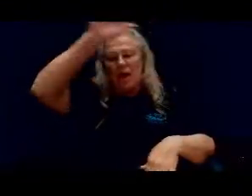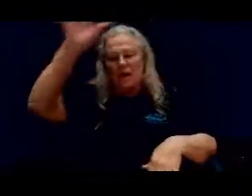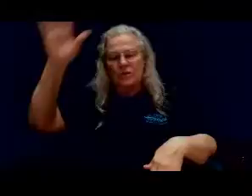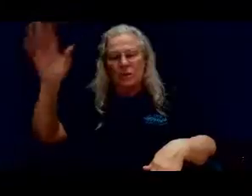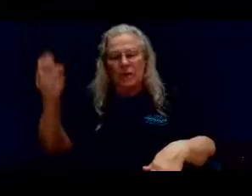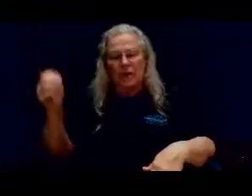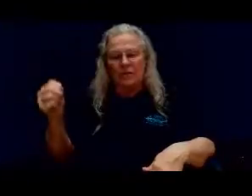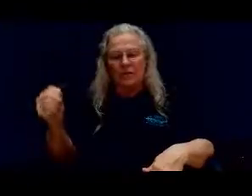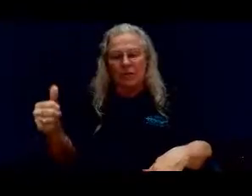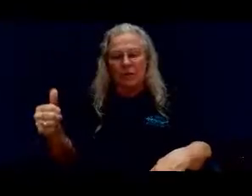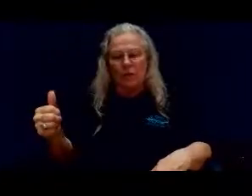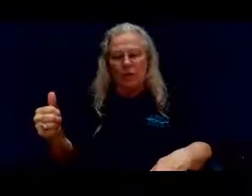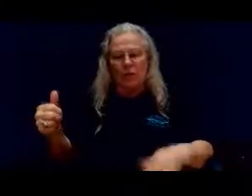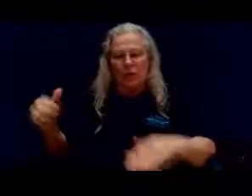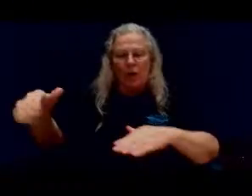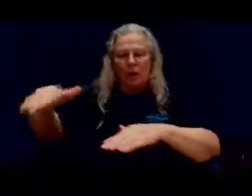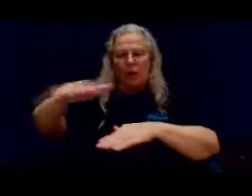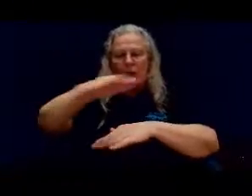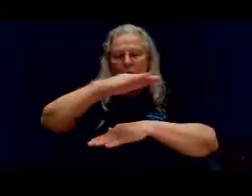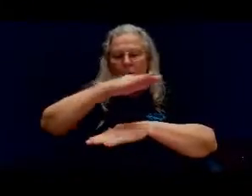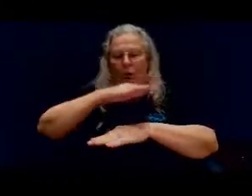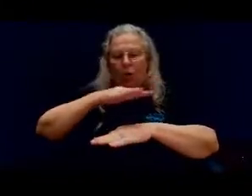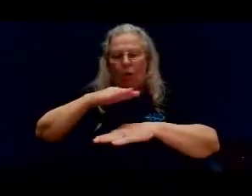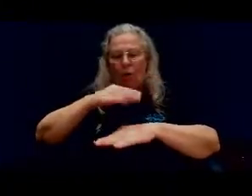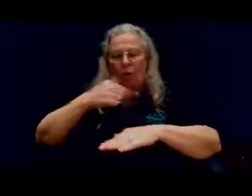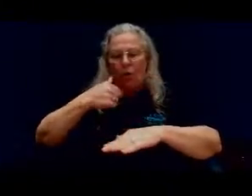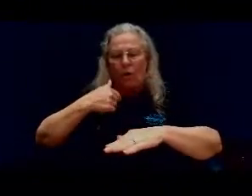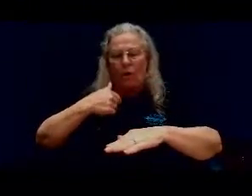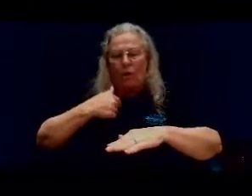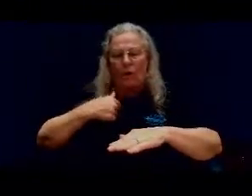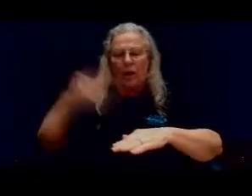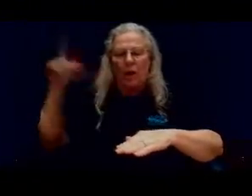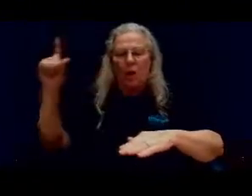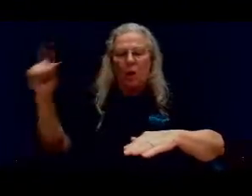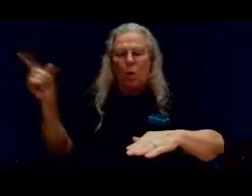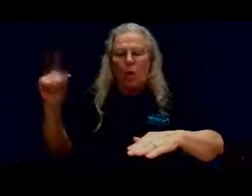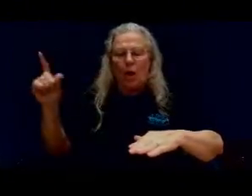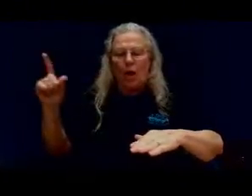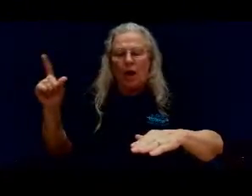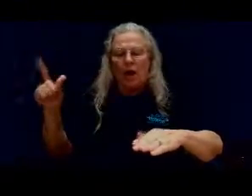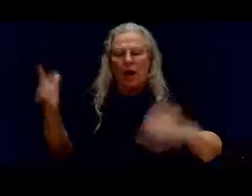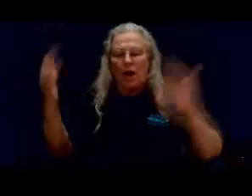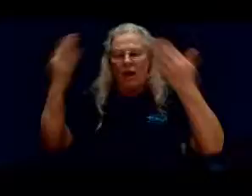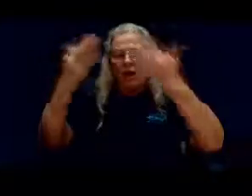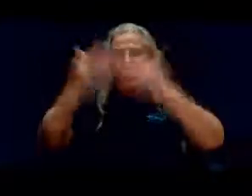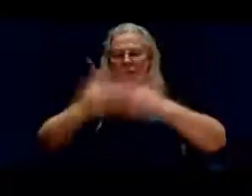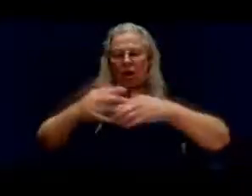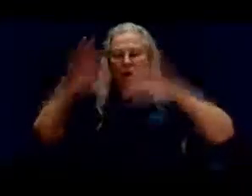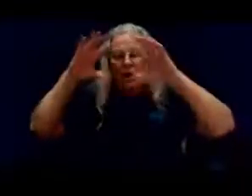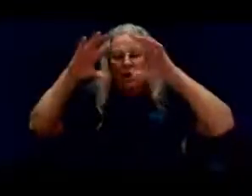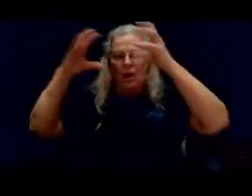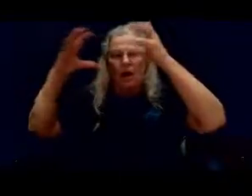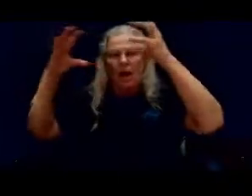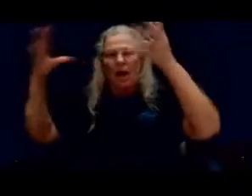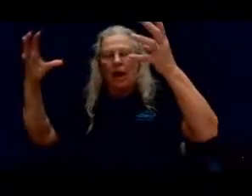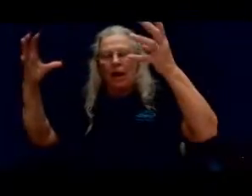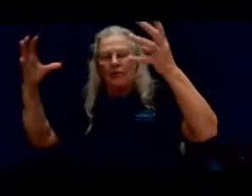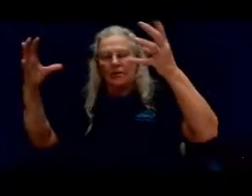skies will soon be o'er me, where the dark clouds